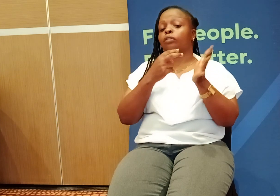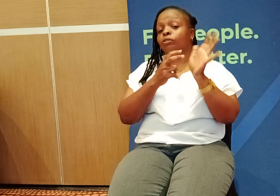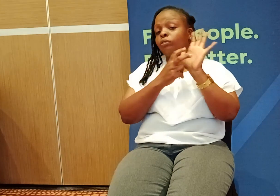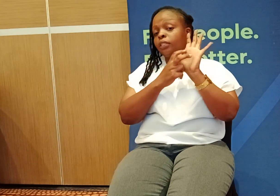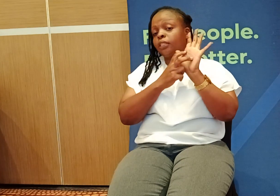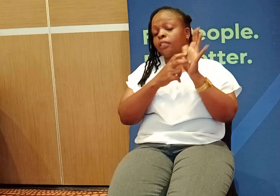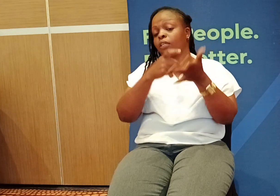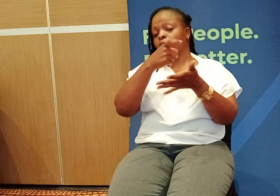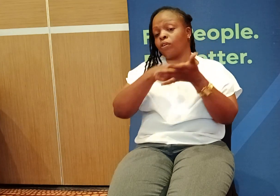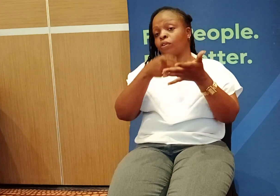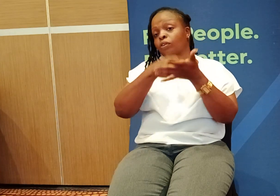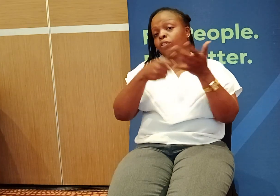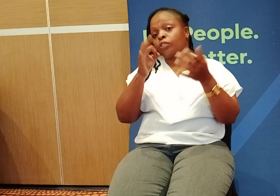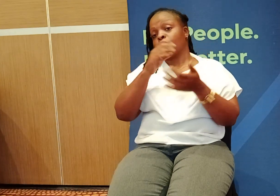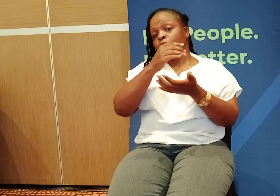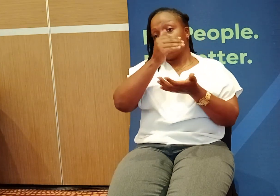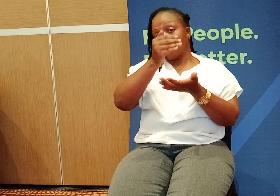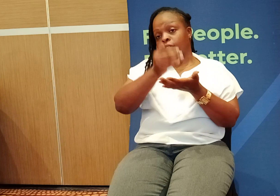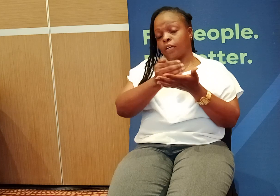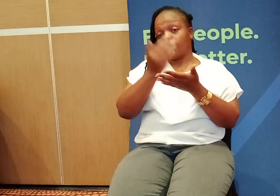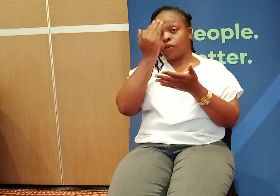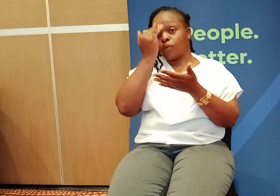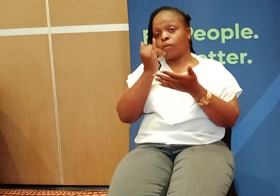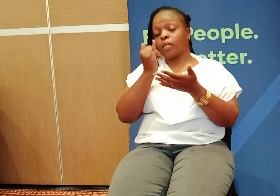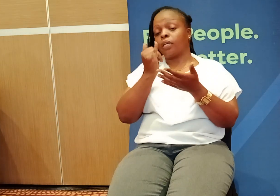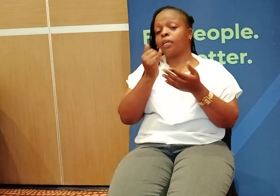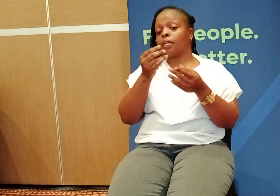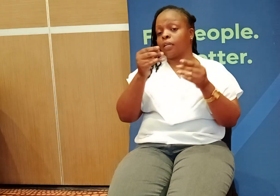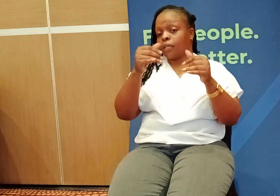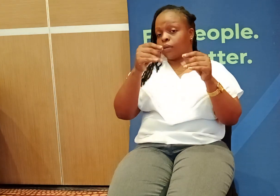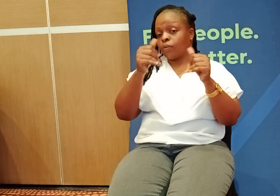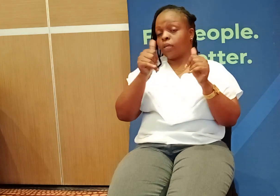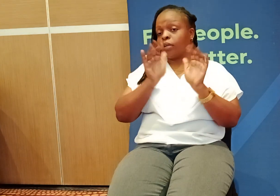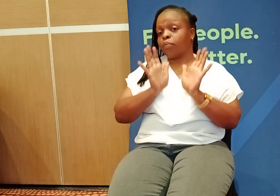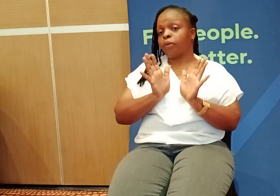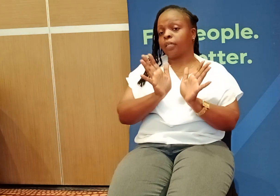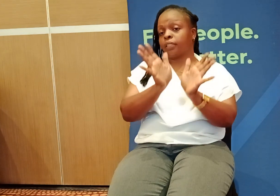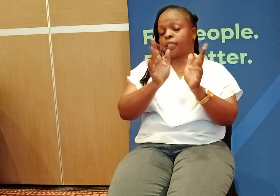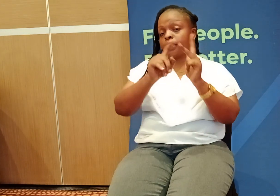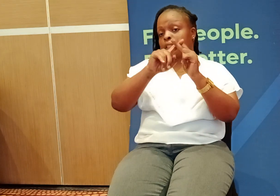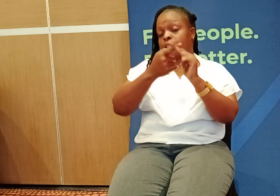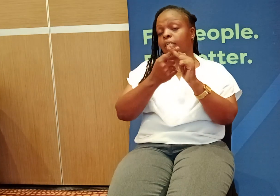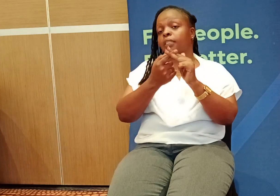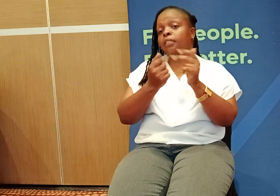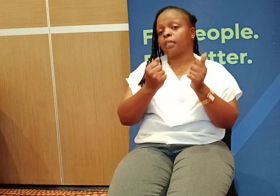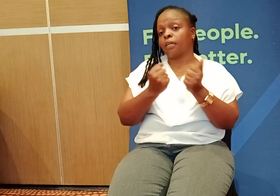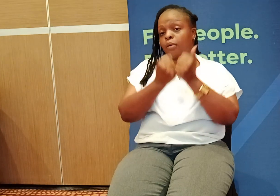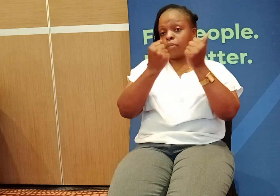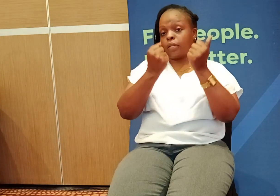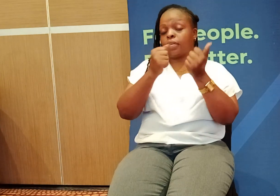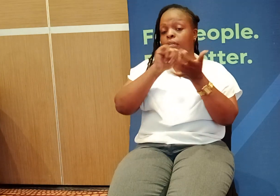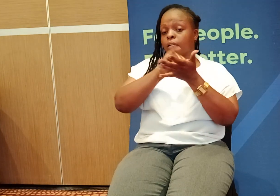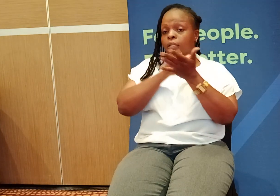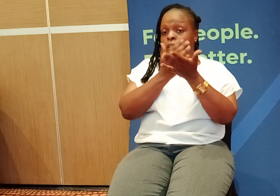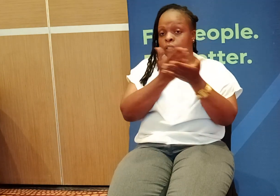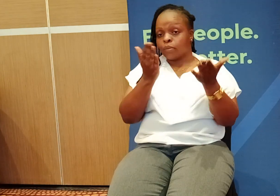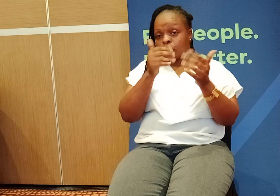funds, because of liquidity pressure, did start ticking up, and it's something that we are monitoring